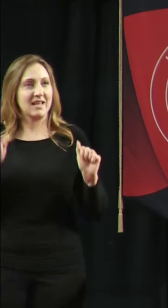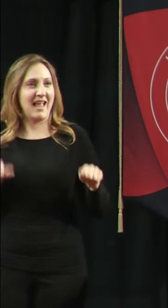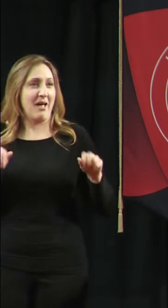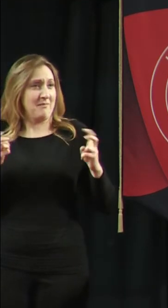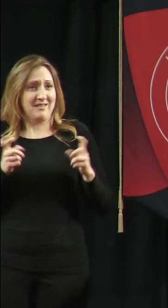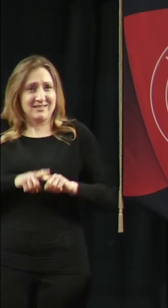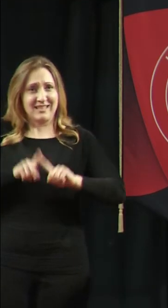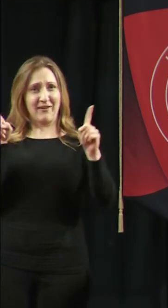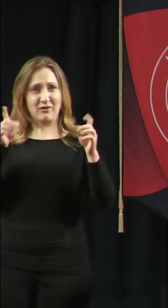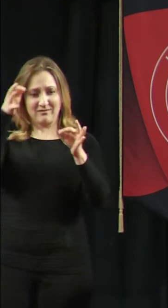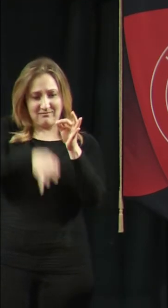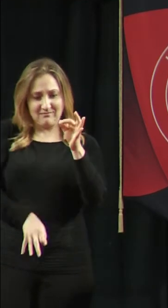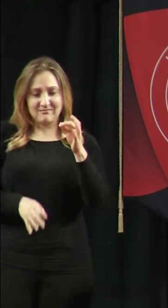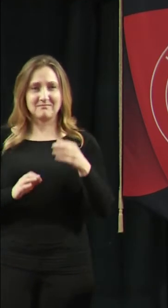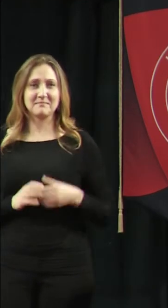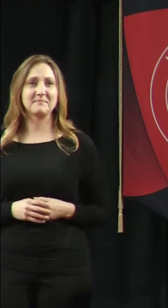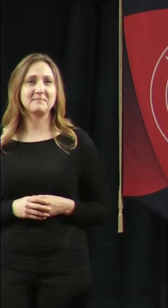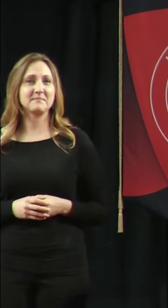just different.